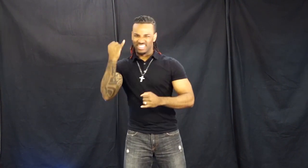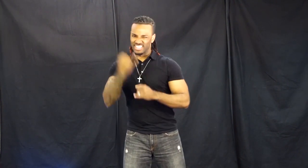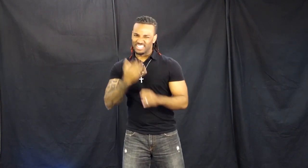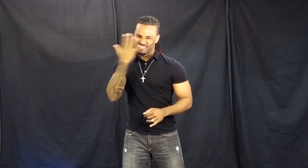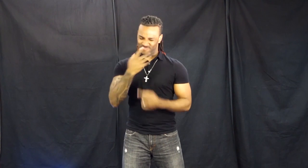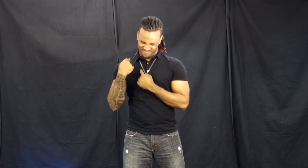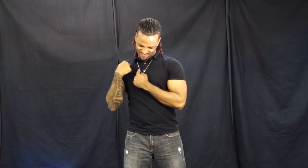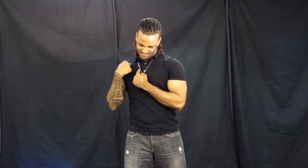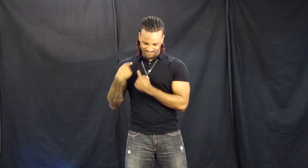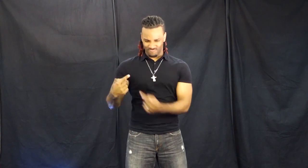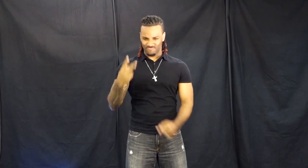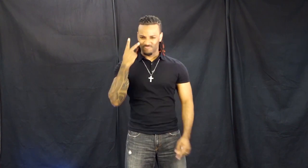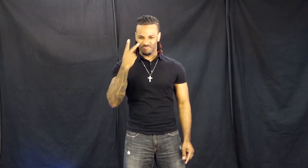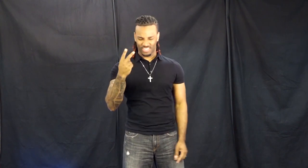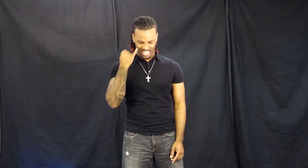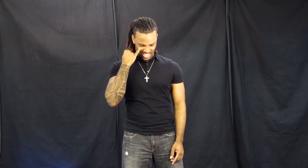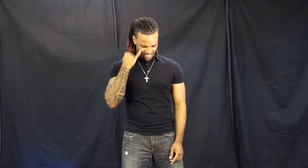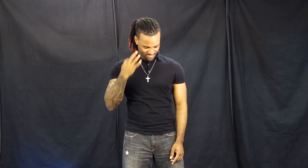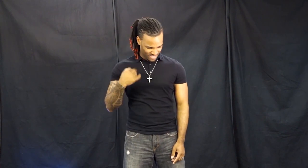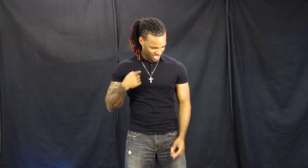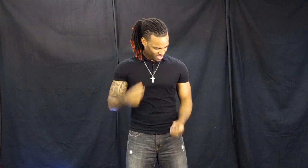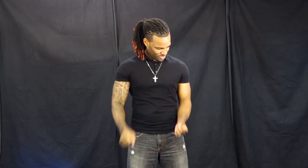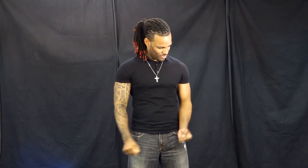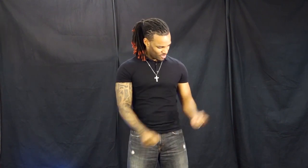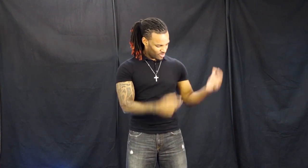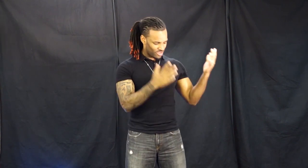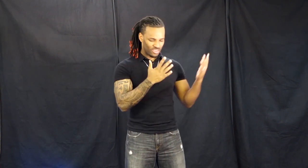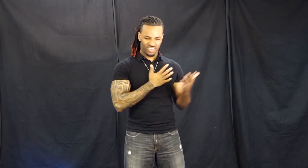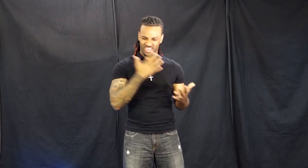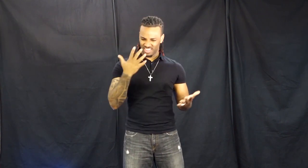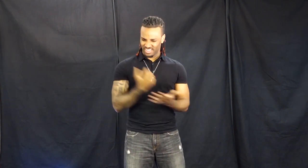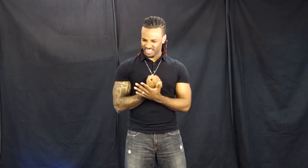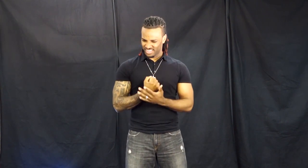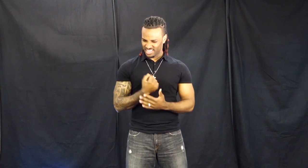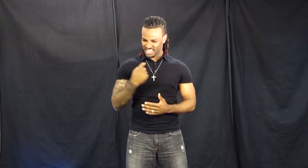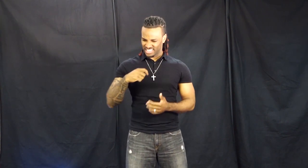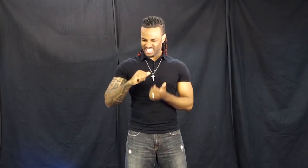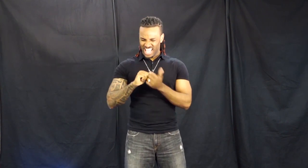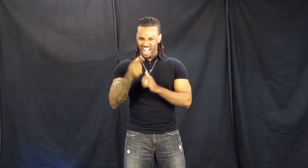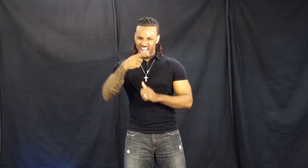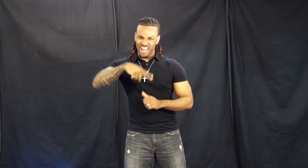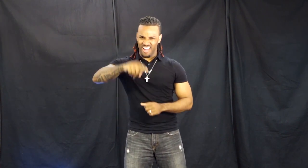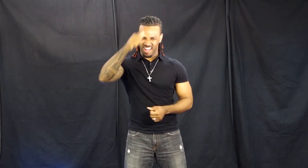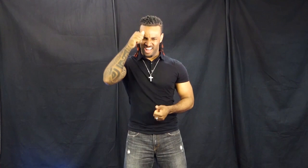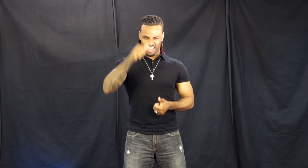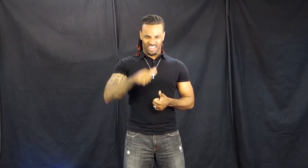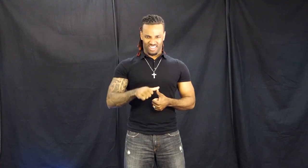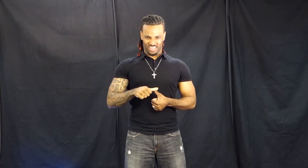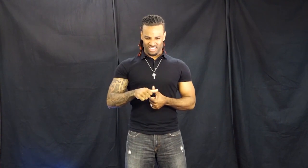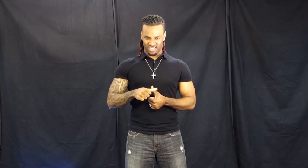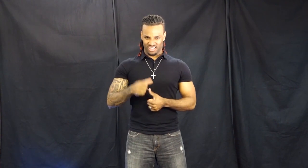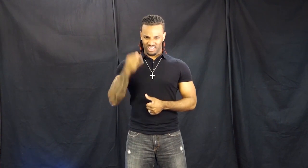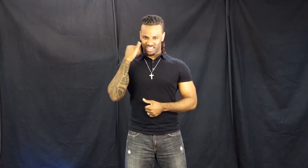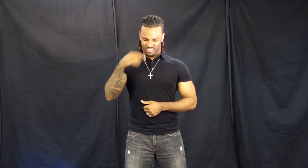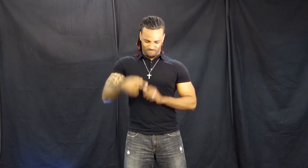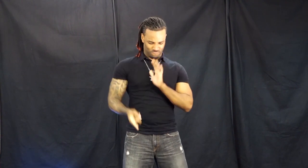I throw away my shot, is this how you remember me? What if this bullet is my legacy?